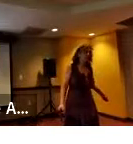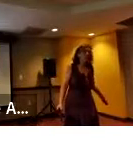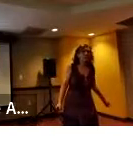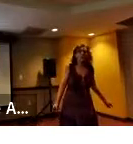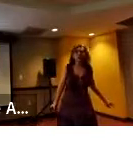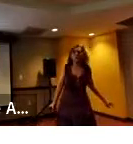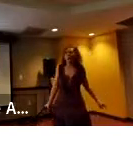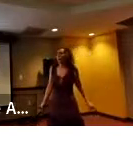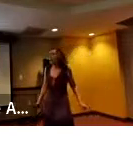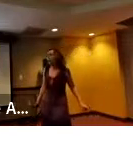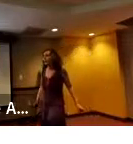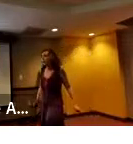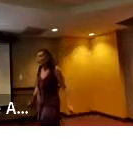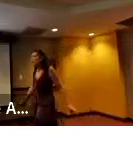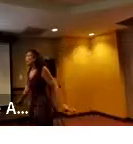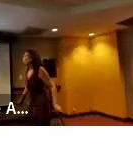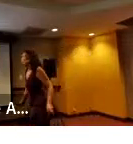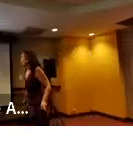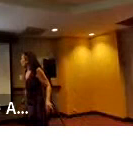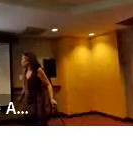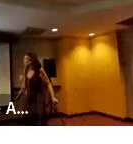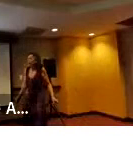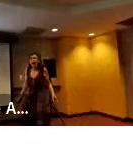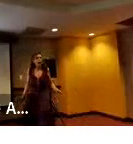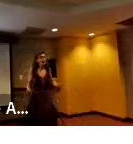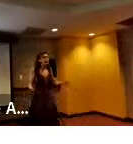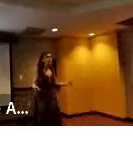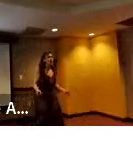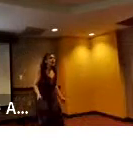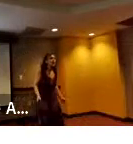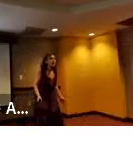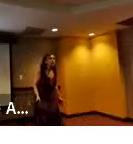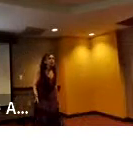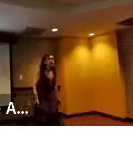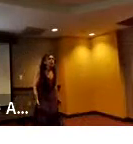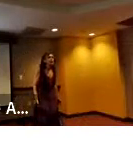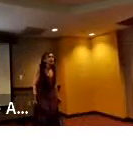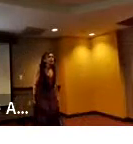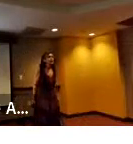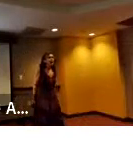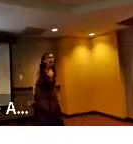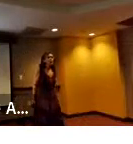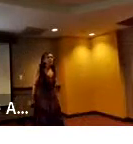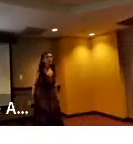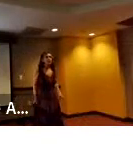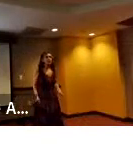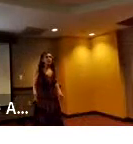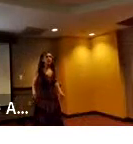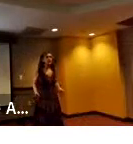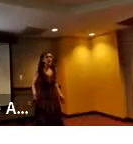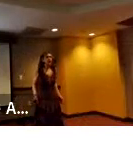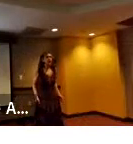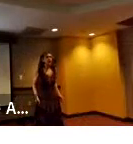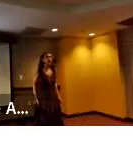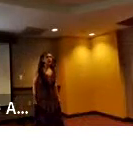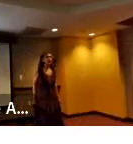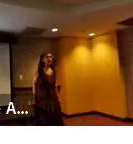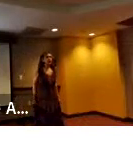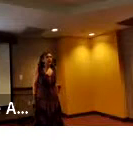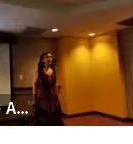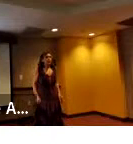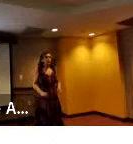probably did fall off my chair. I don't remember. But I'm just like, how is it possible that 30 years into the web, they're still